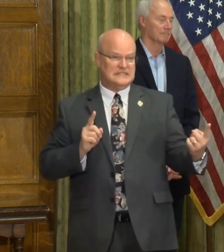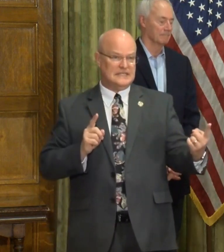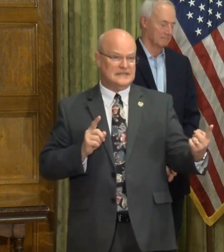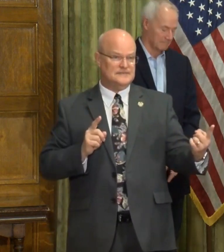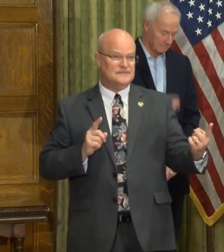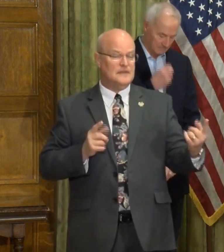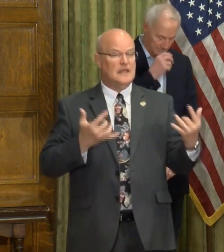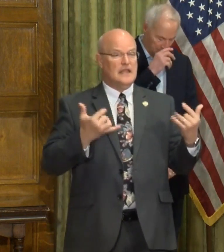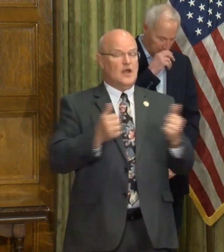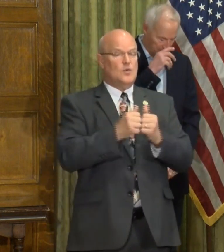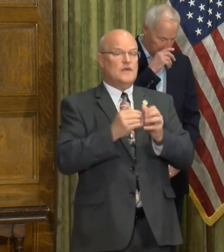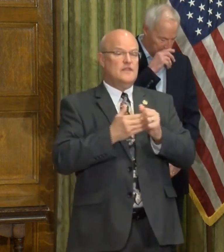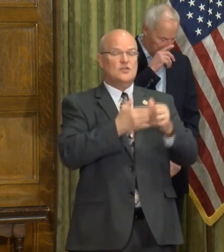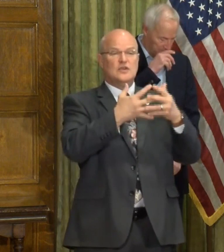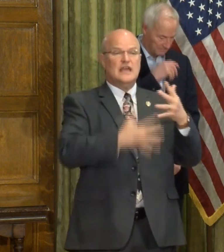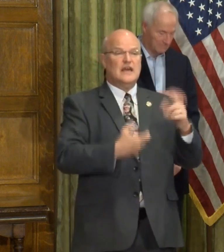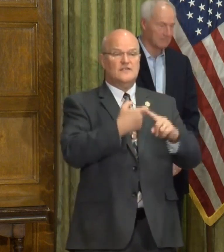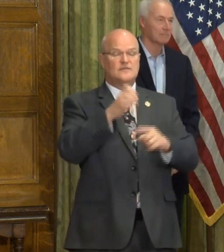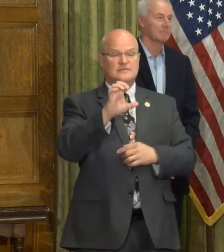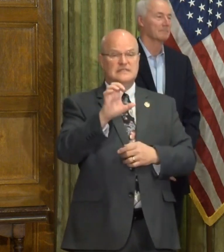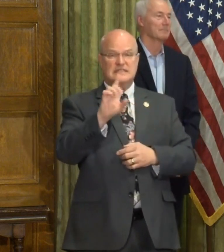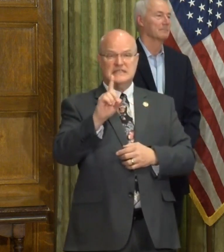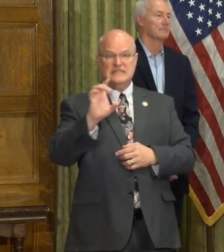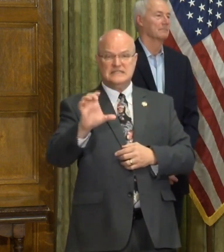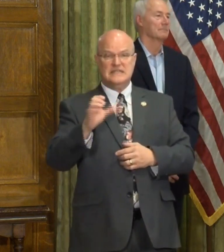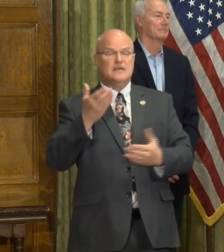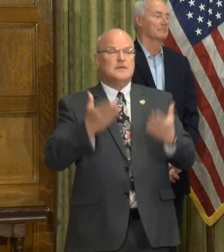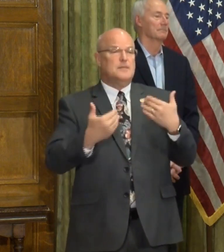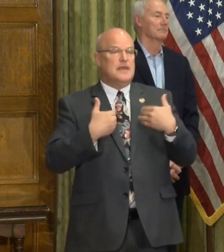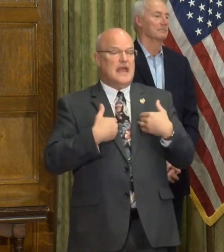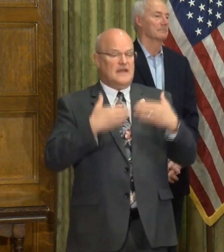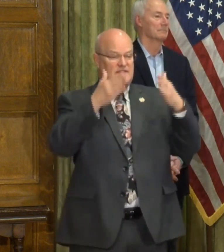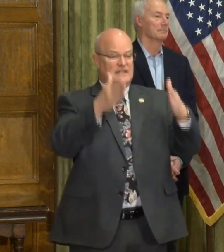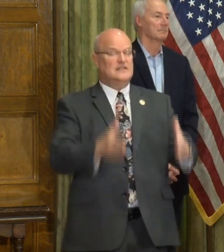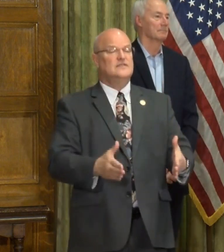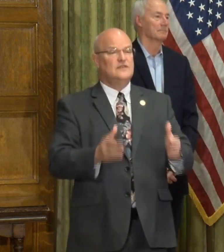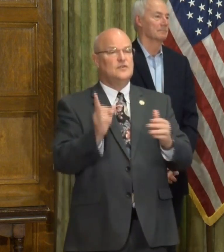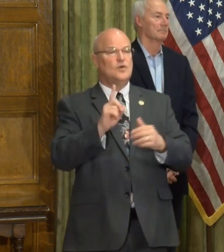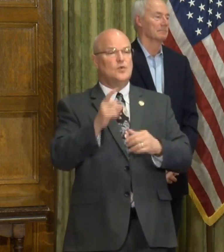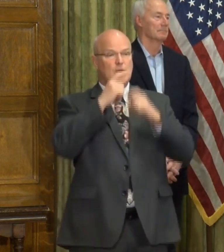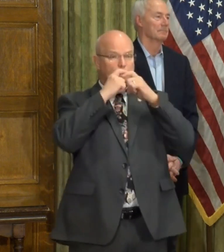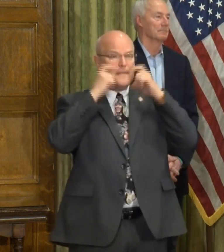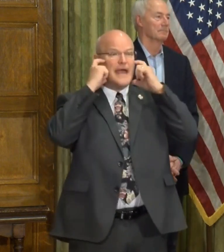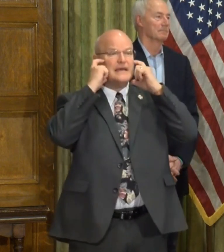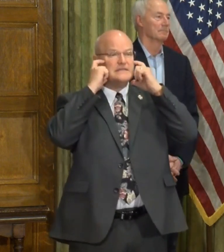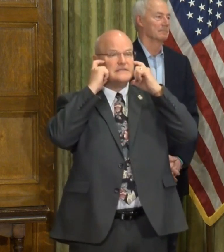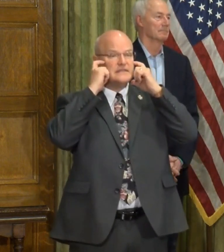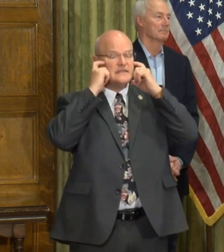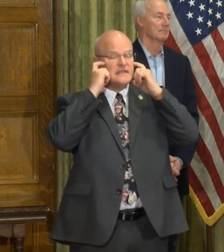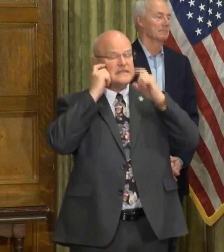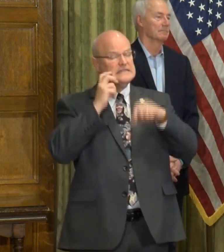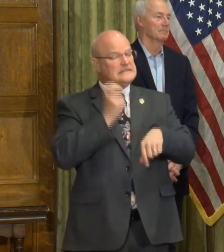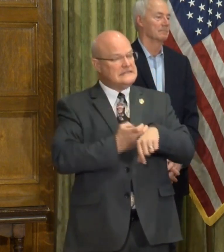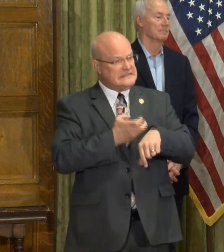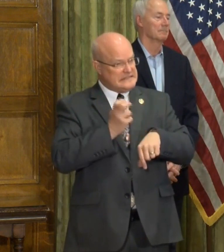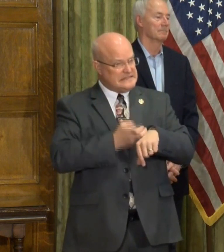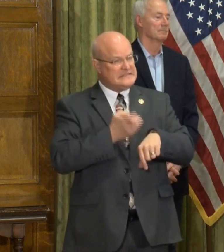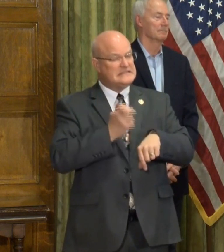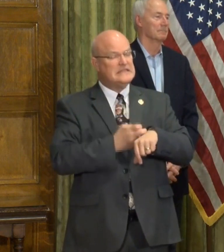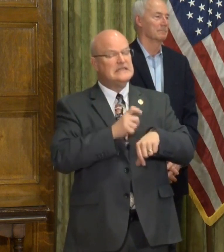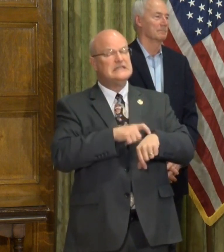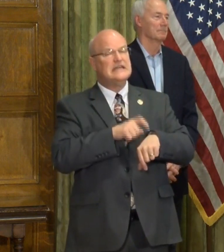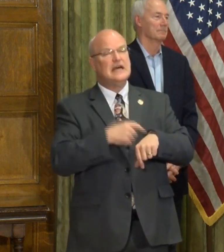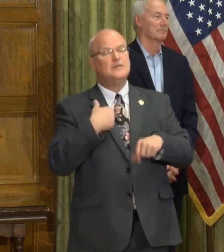social distancing. Now with our new guidelines from CDC, perhaps have individuals wear masks. It's very